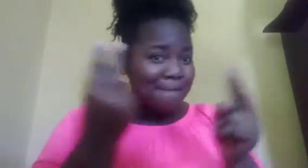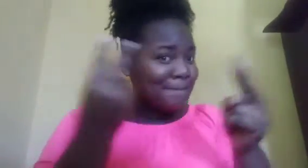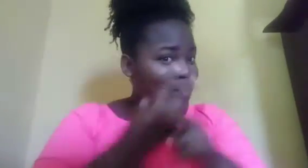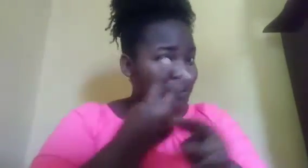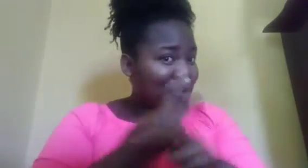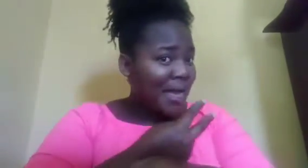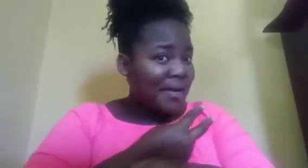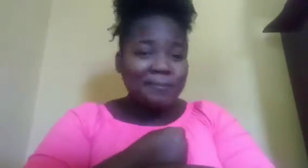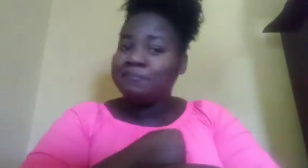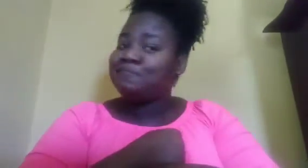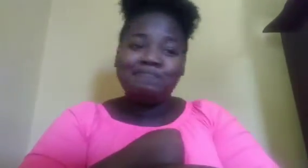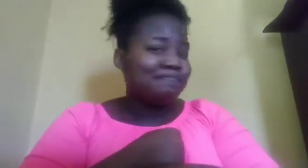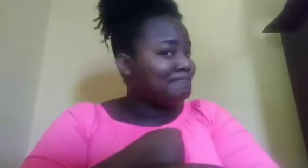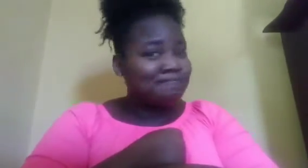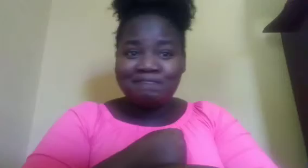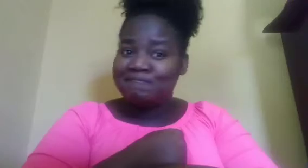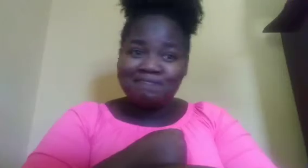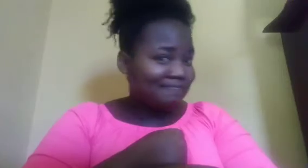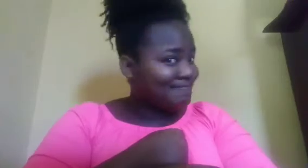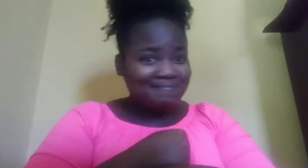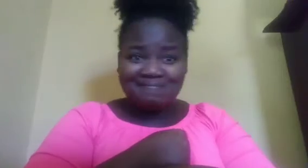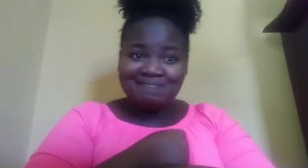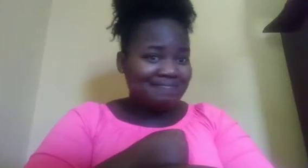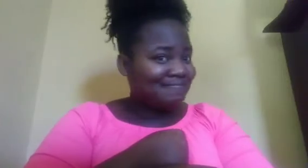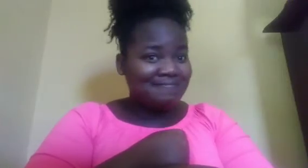Multiply? No.